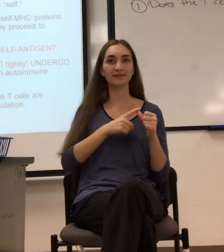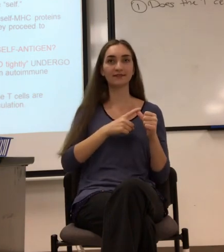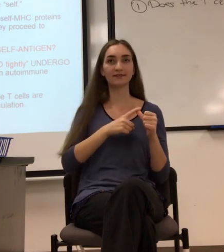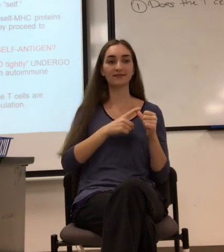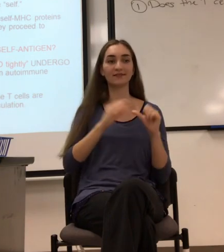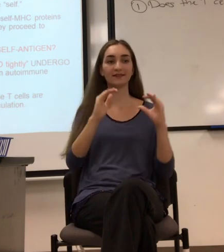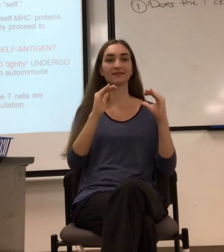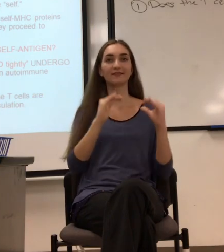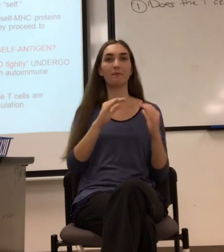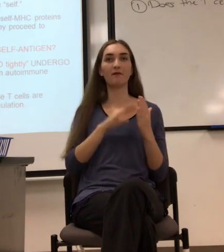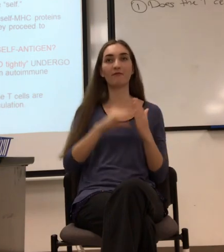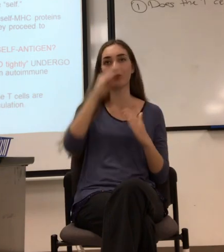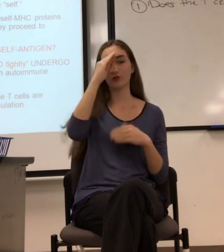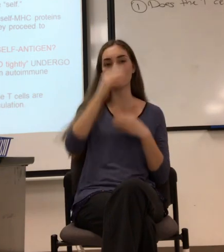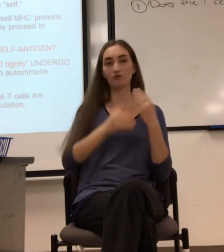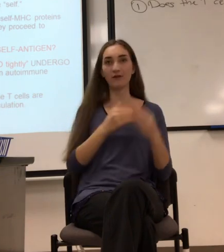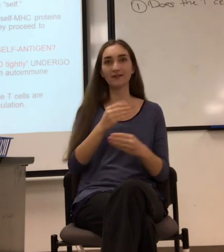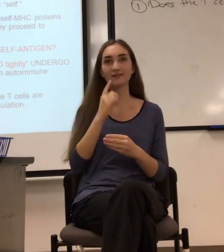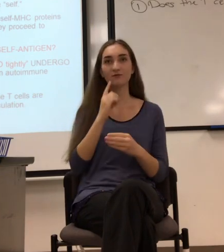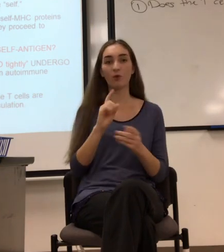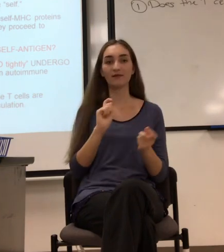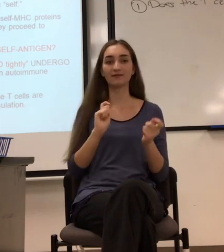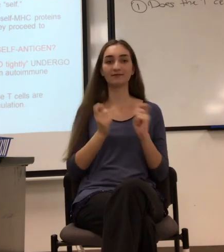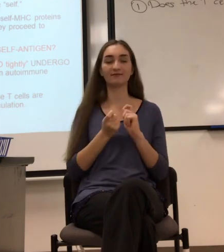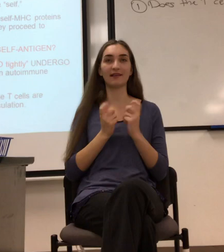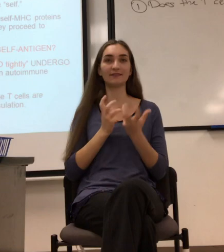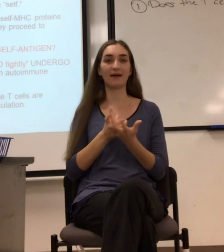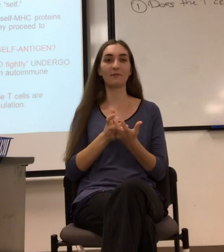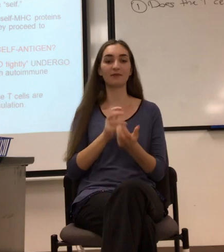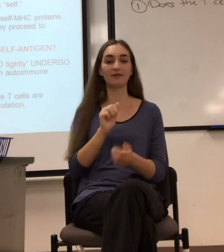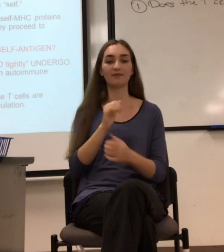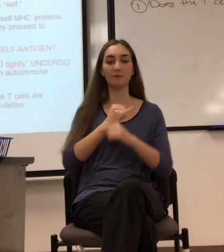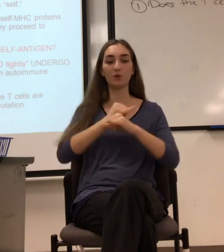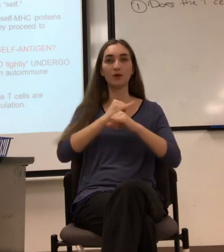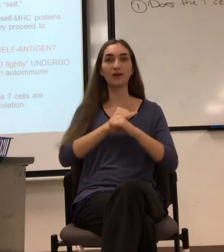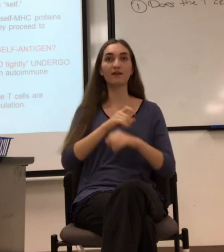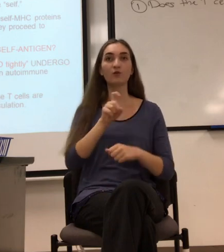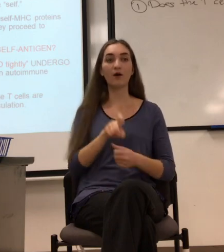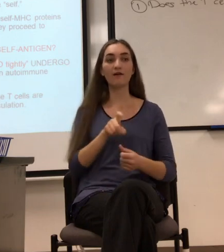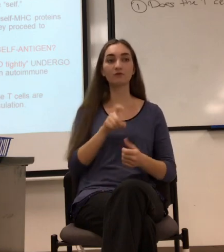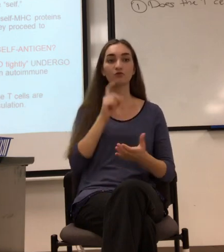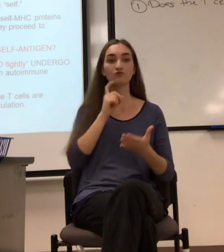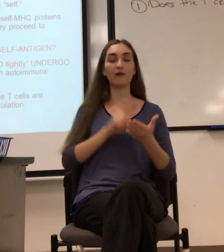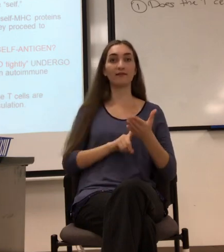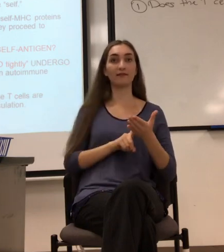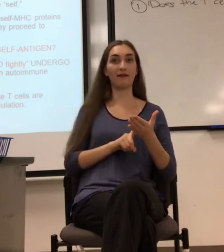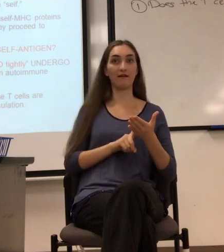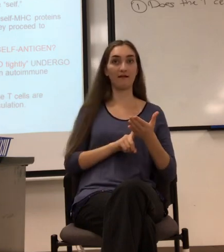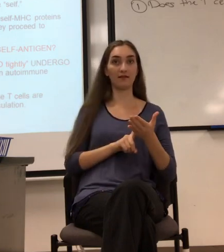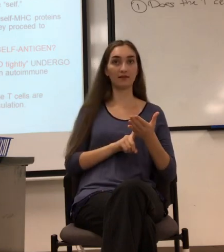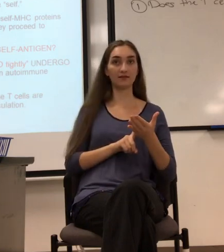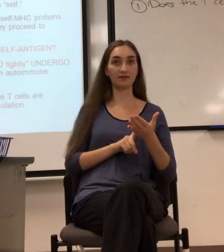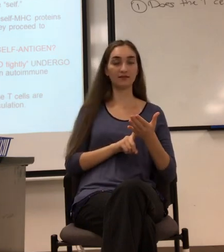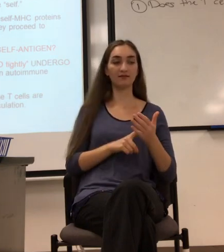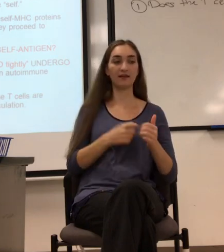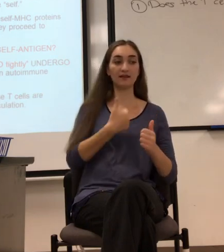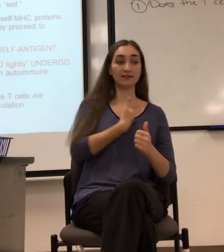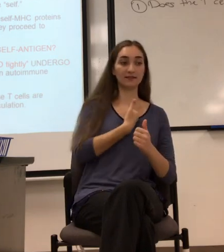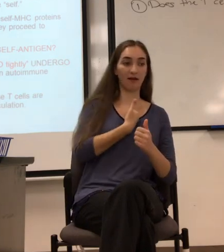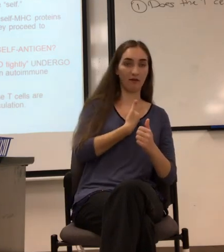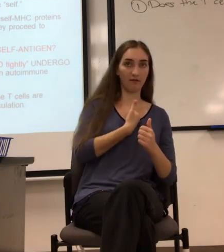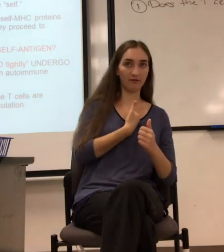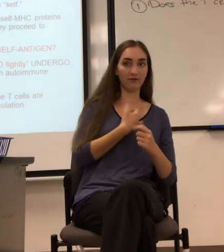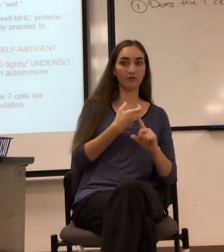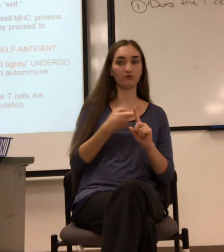the learning process of adaptive immunity, you have to recognize self from non-self. So it helps to recognize